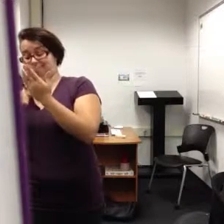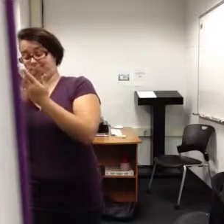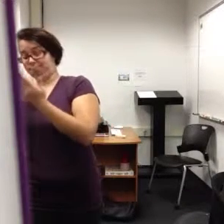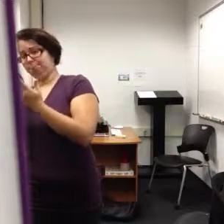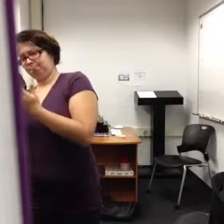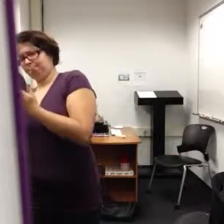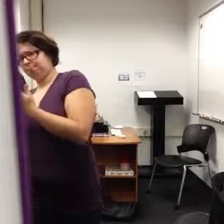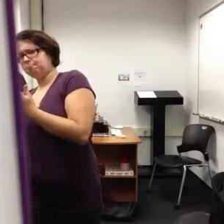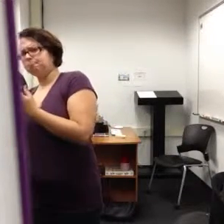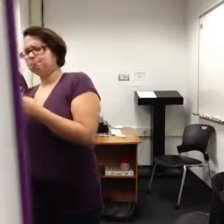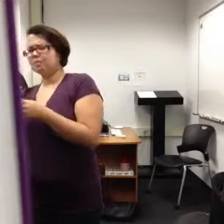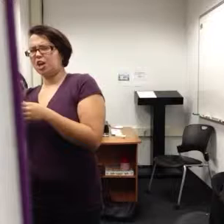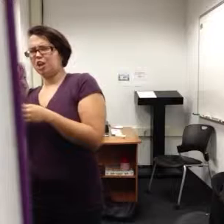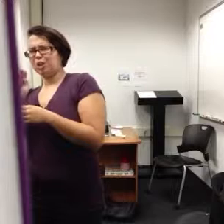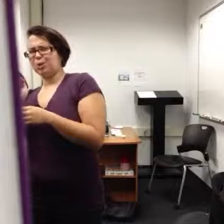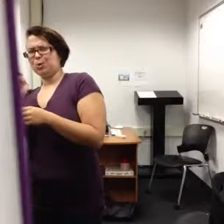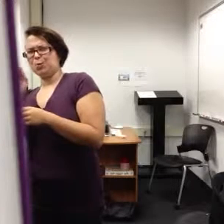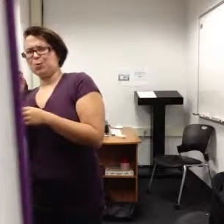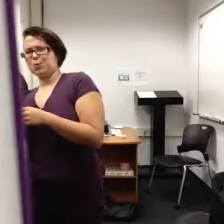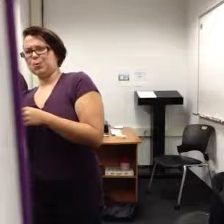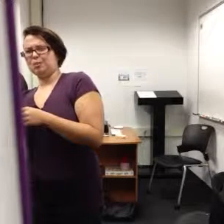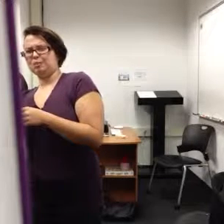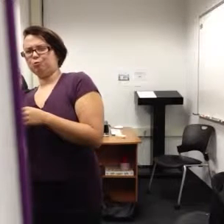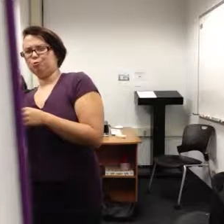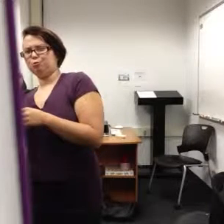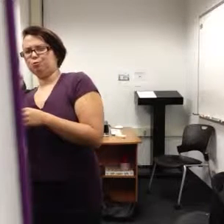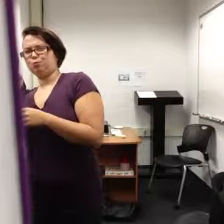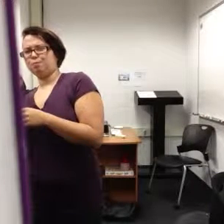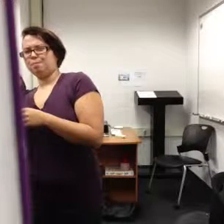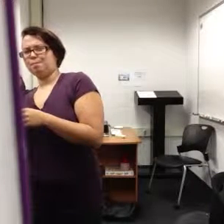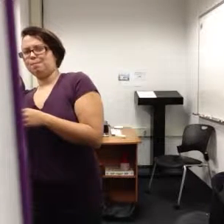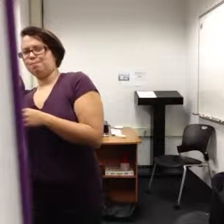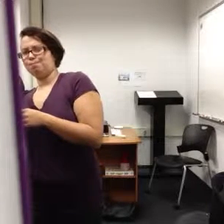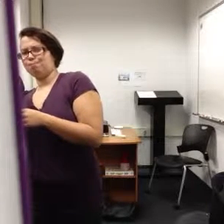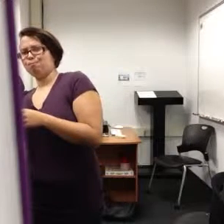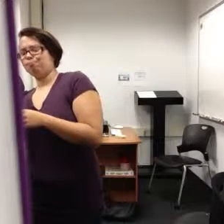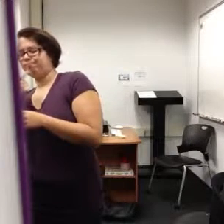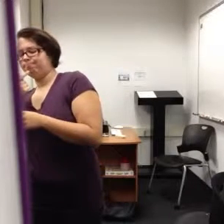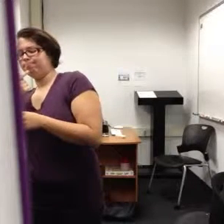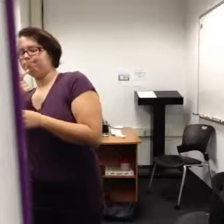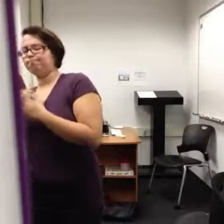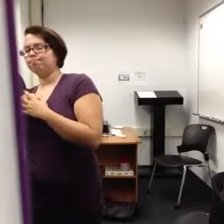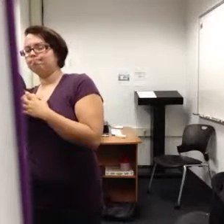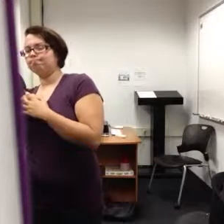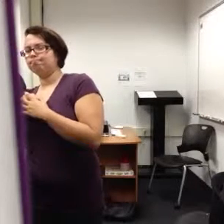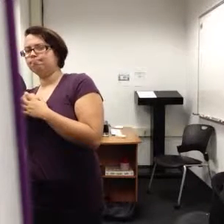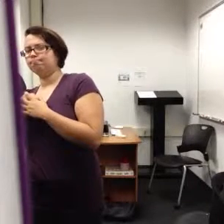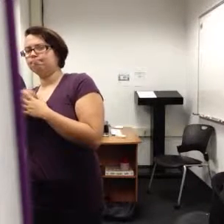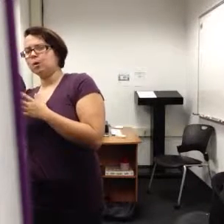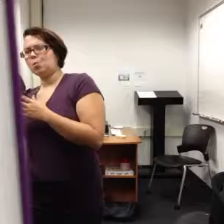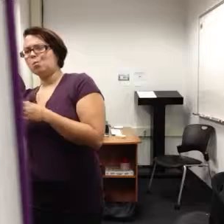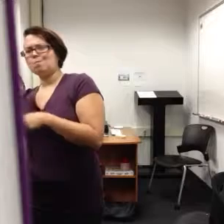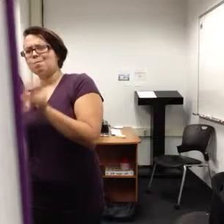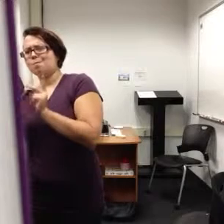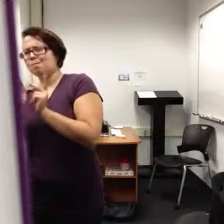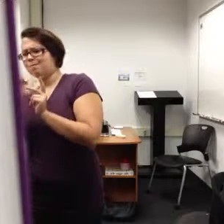the Union Tribune this weekend, which basically said, why can't we all be purple? No, it